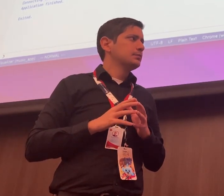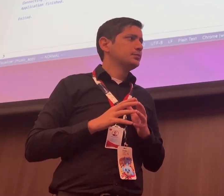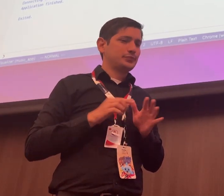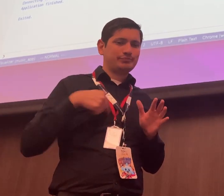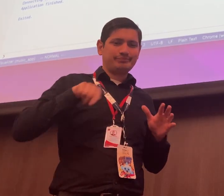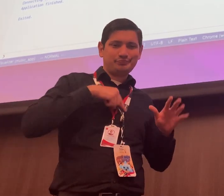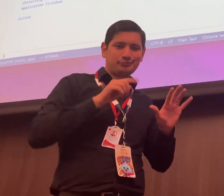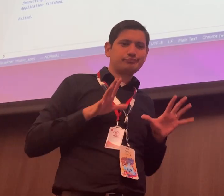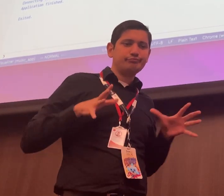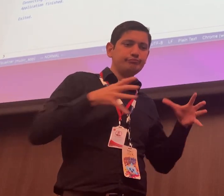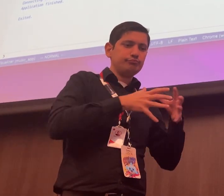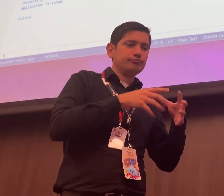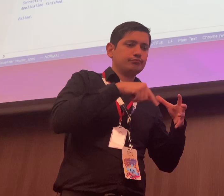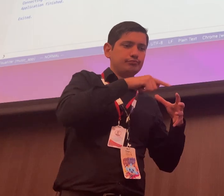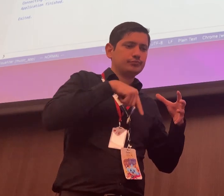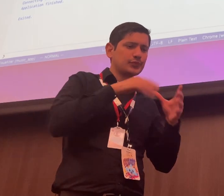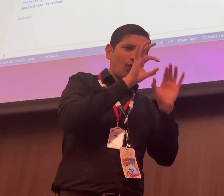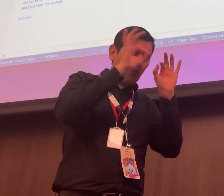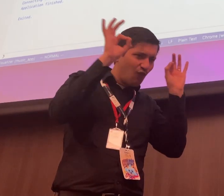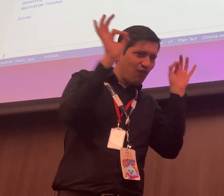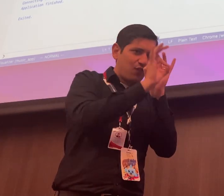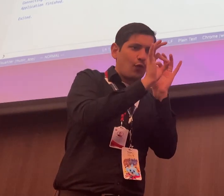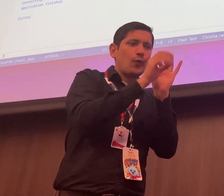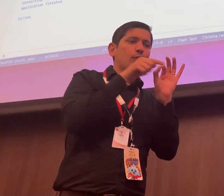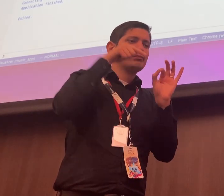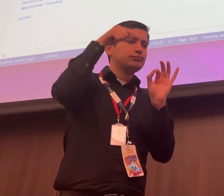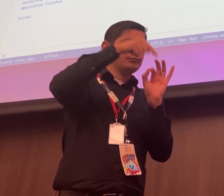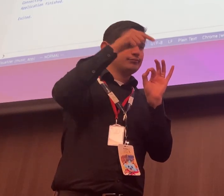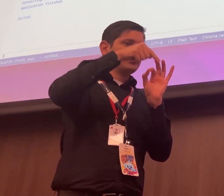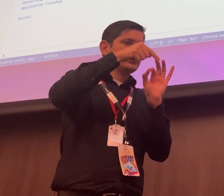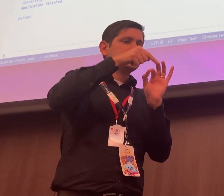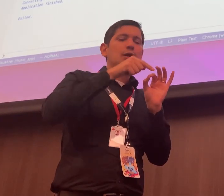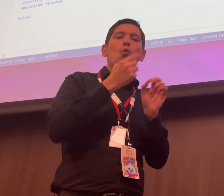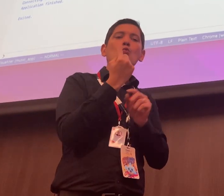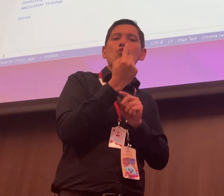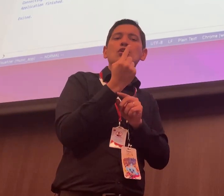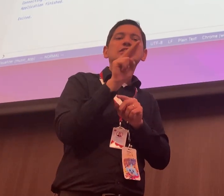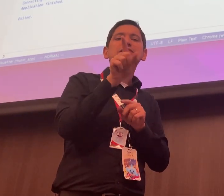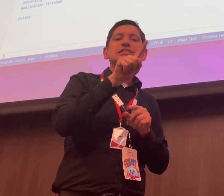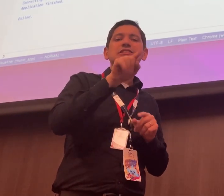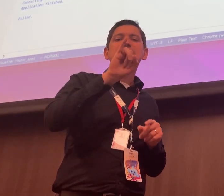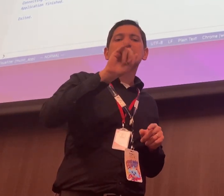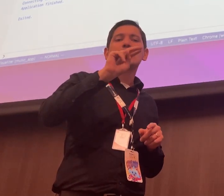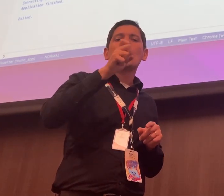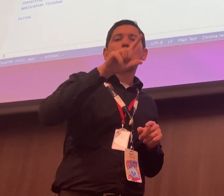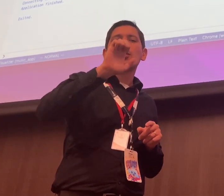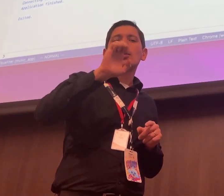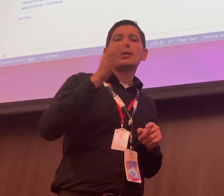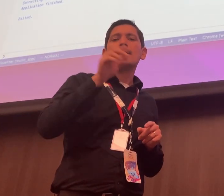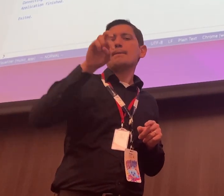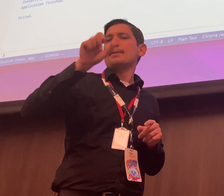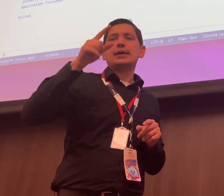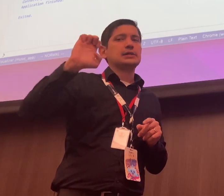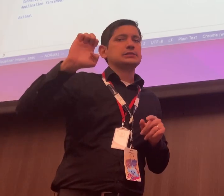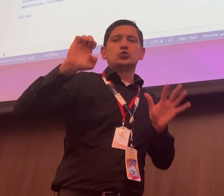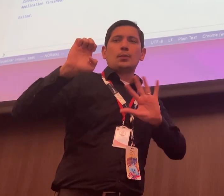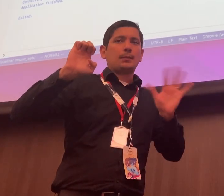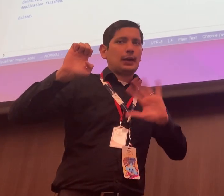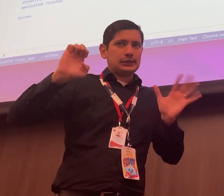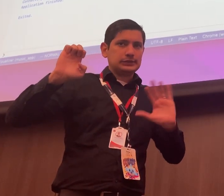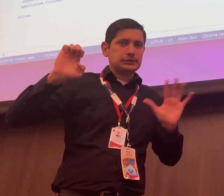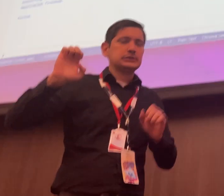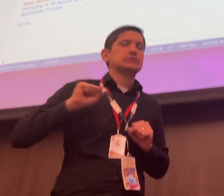team, the focus has really been on this single page app experience, like Drive or these other